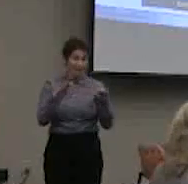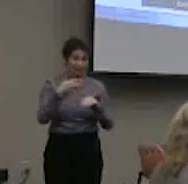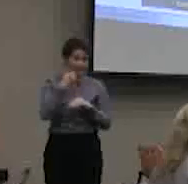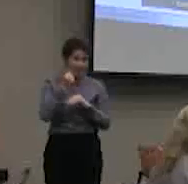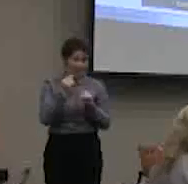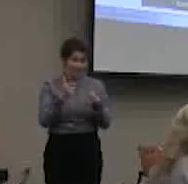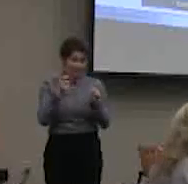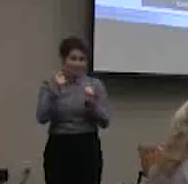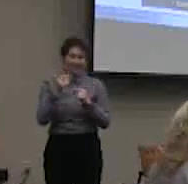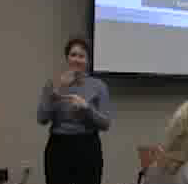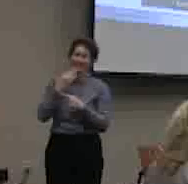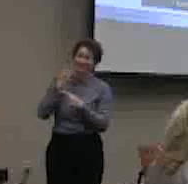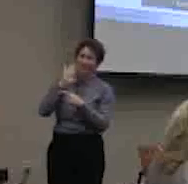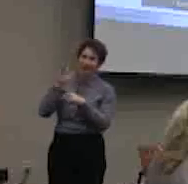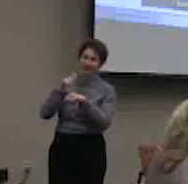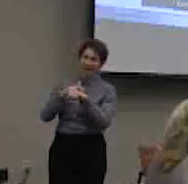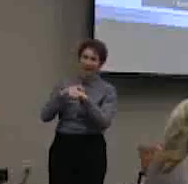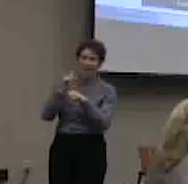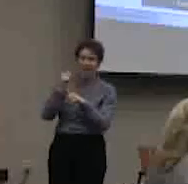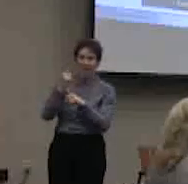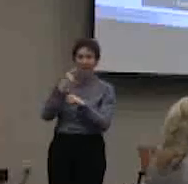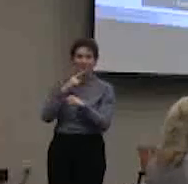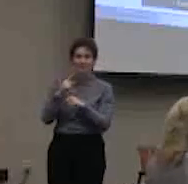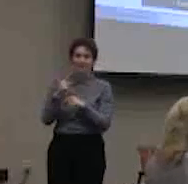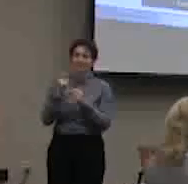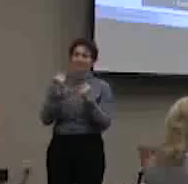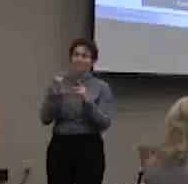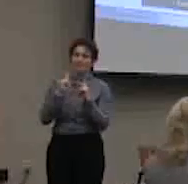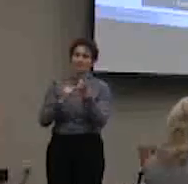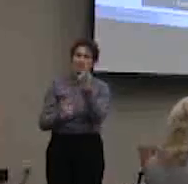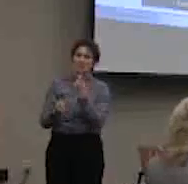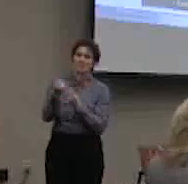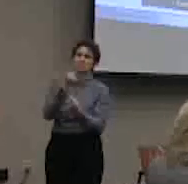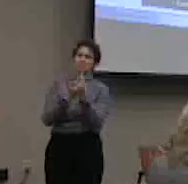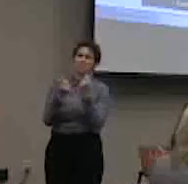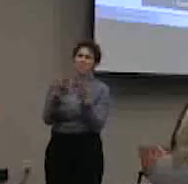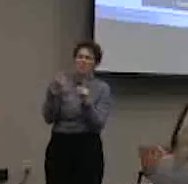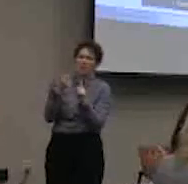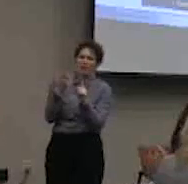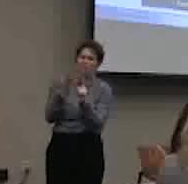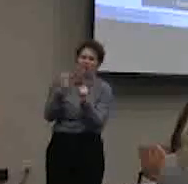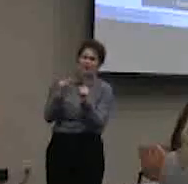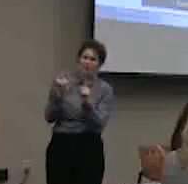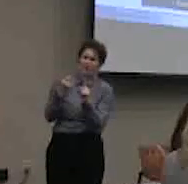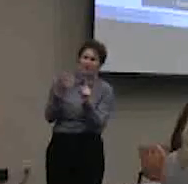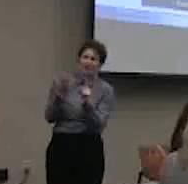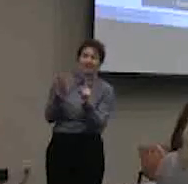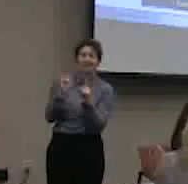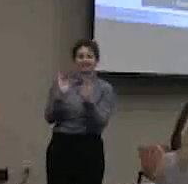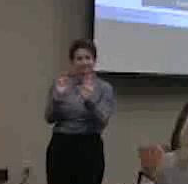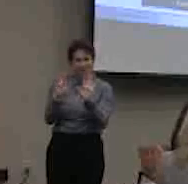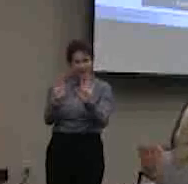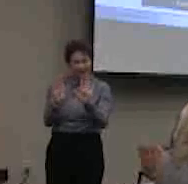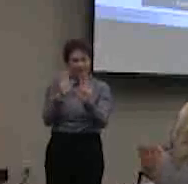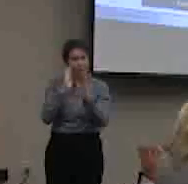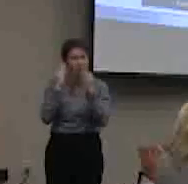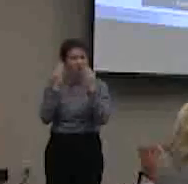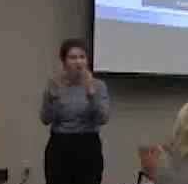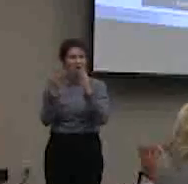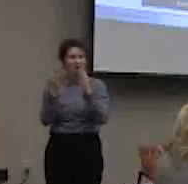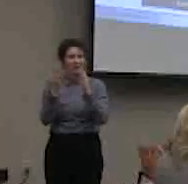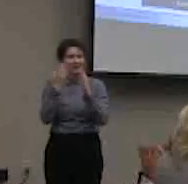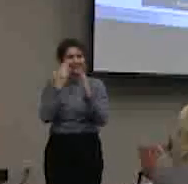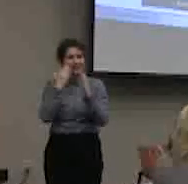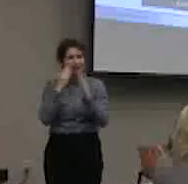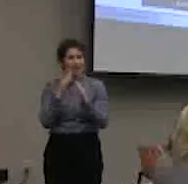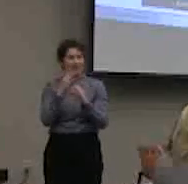because I have been hammered with that question. What is this? What is this? And it's like, okay, then we're just going to throw it out there and get it out there. Thank you. Thank you, Sonny